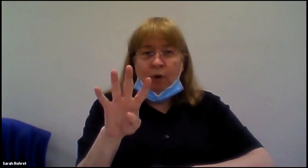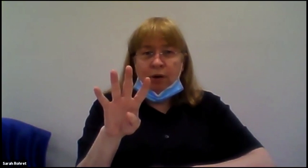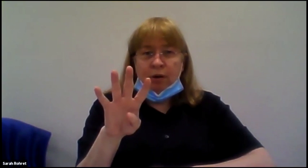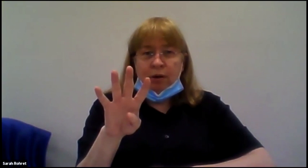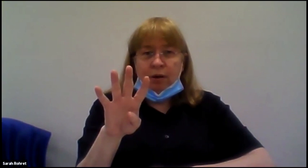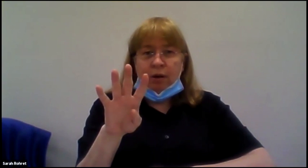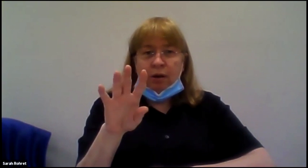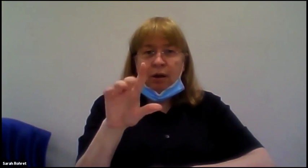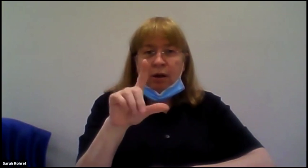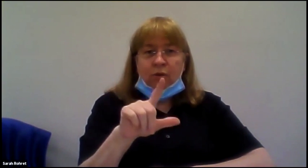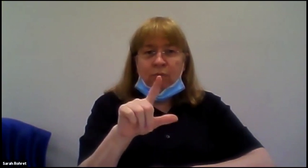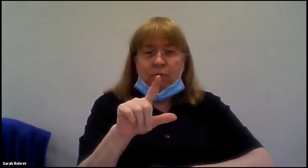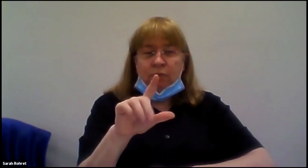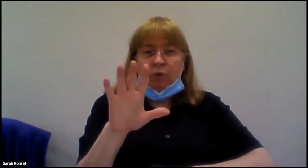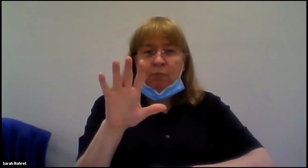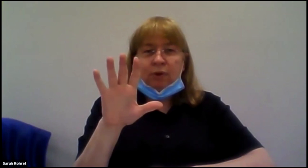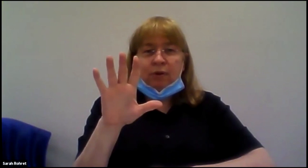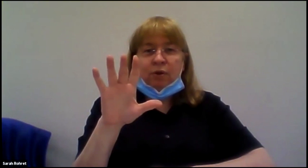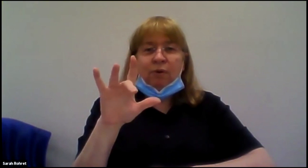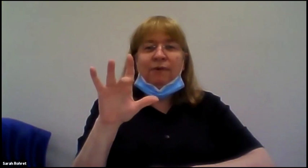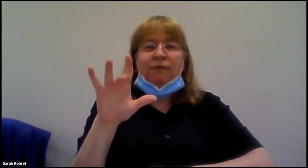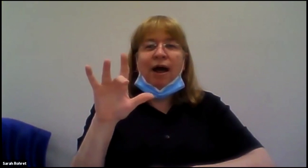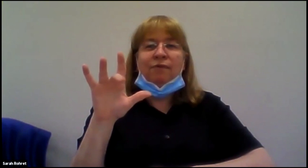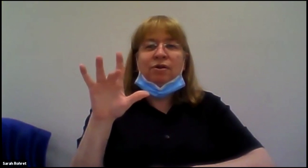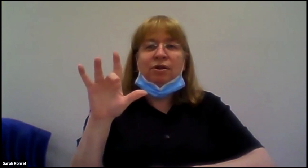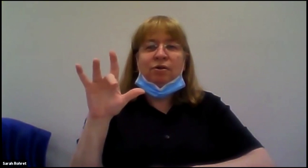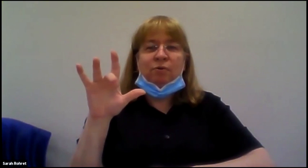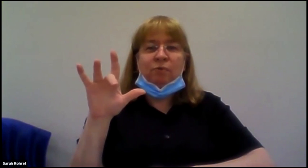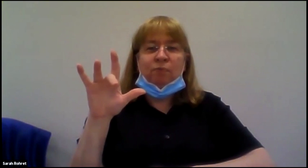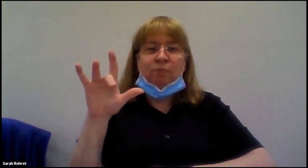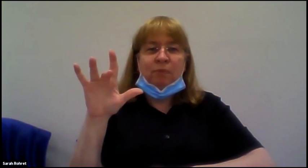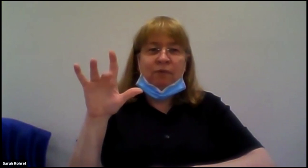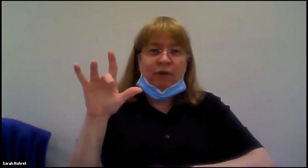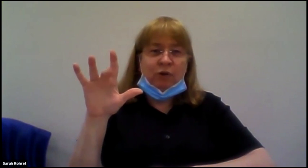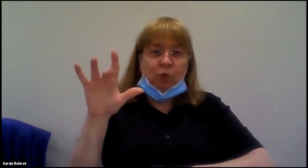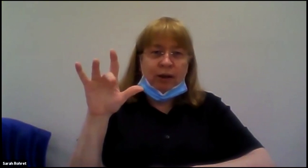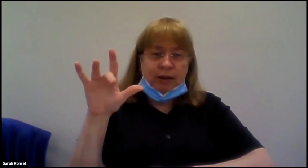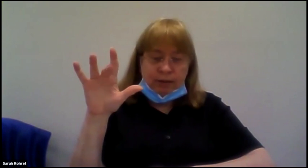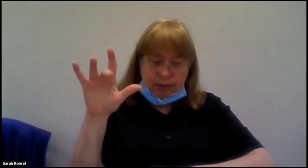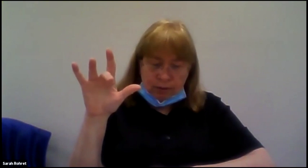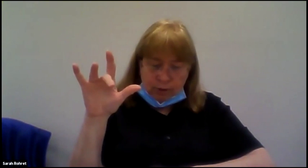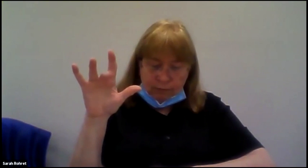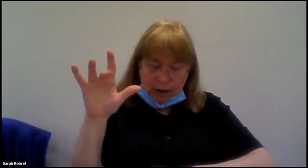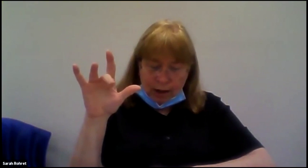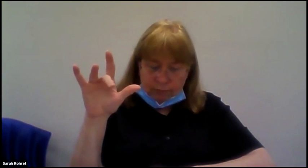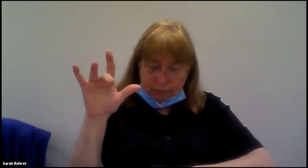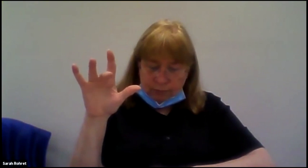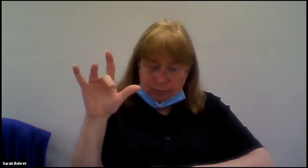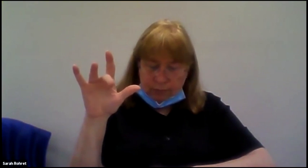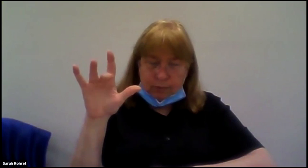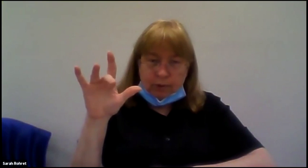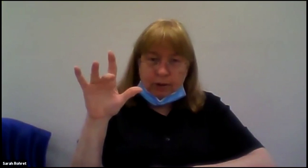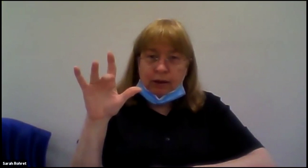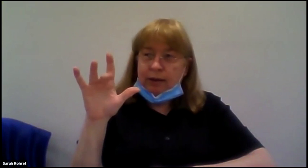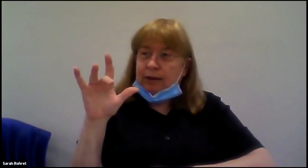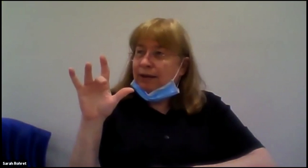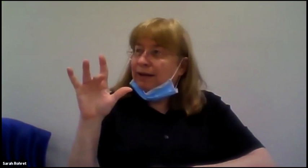24. Whoops. 25 is just your middle finger wiggling. 25.